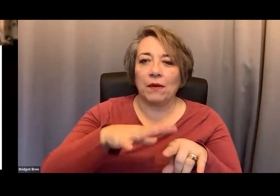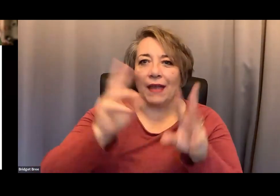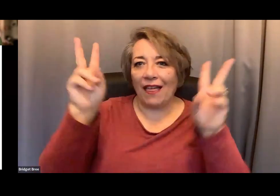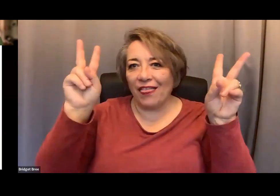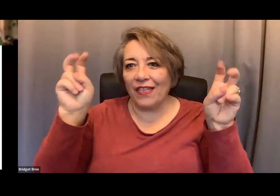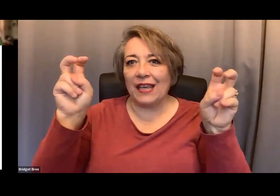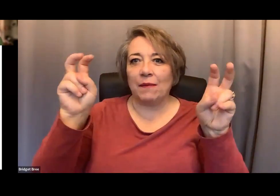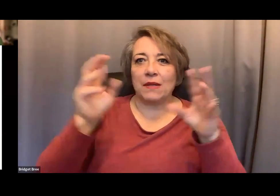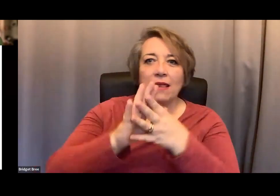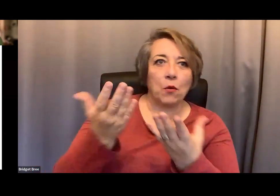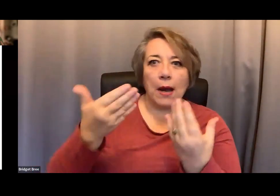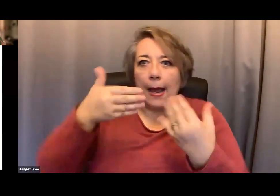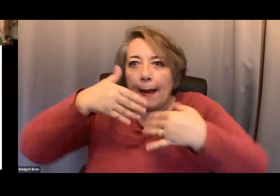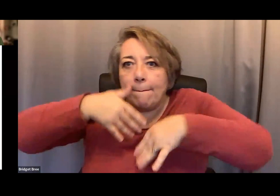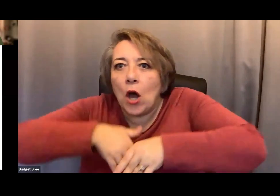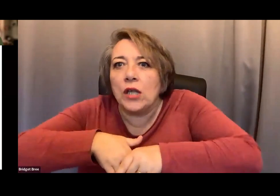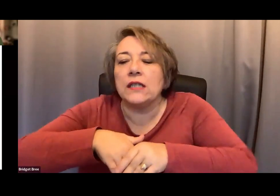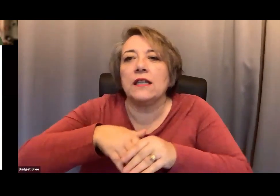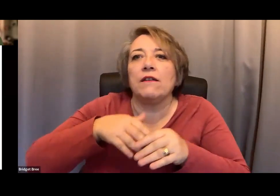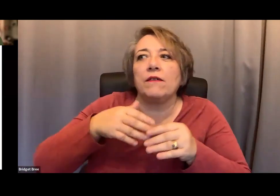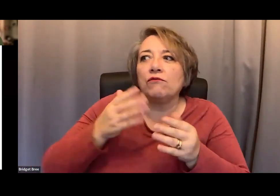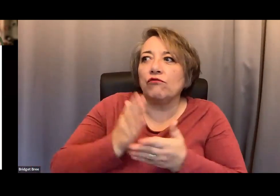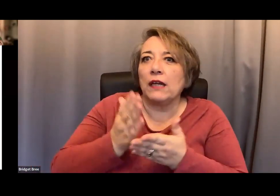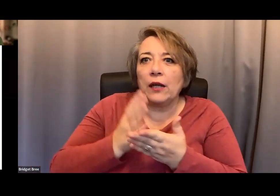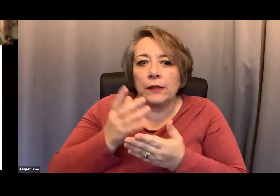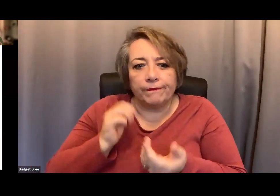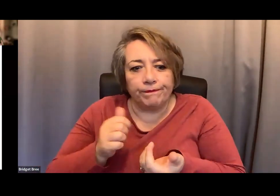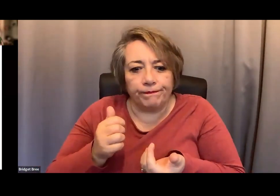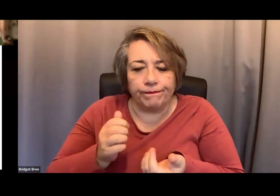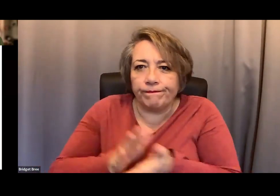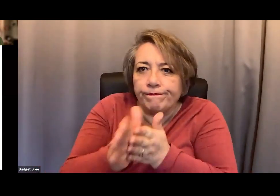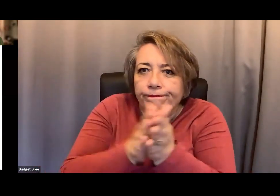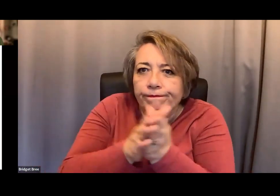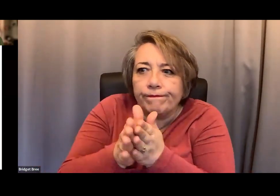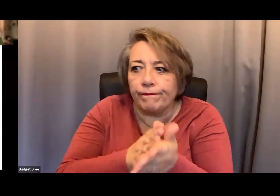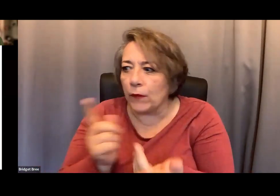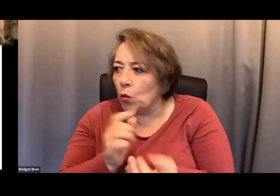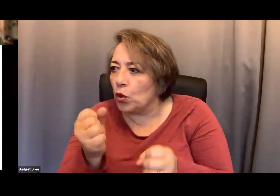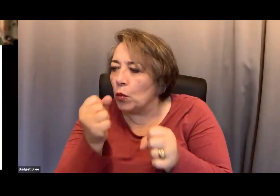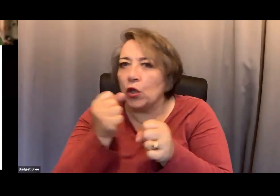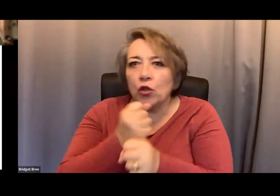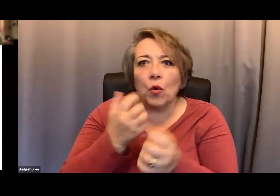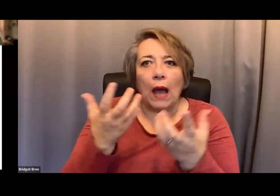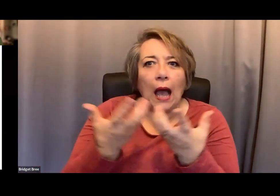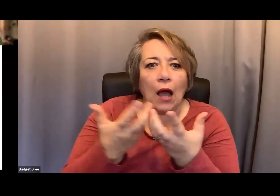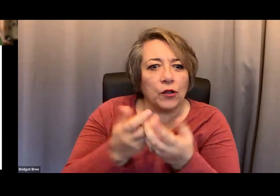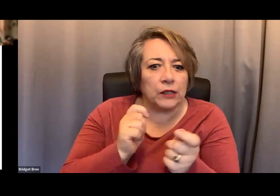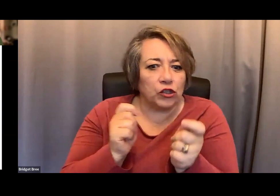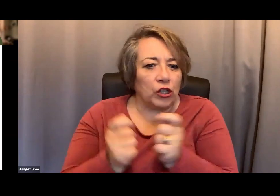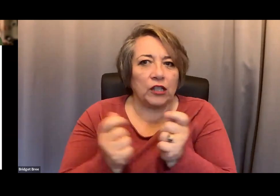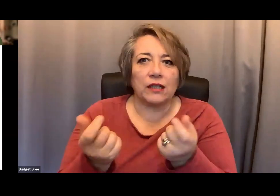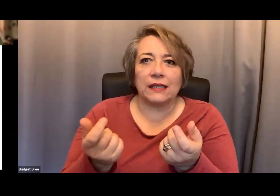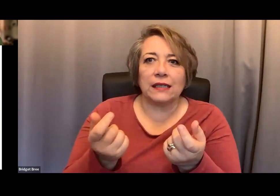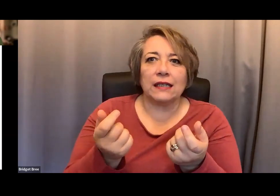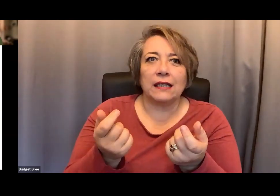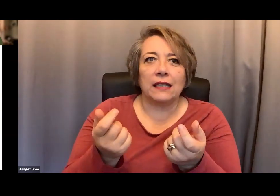and metaphorically about, getting to grips with the ideas of a regenerative and distributed by design neighbourhood, starting where we are in